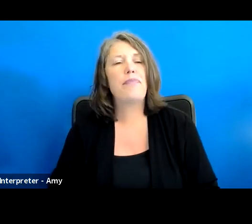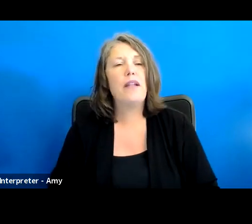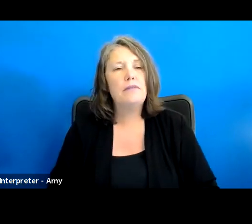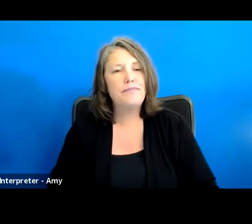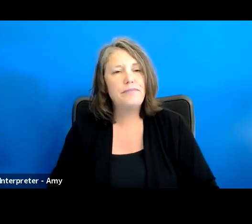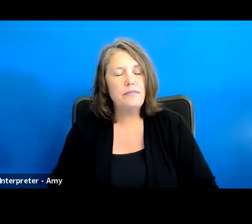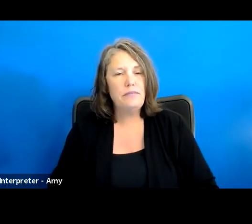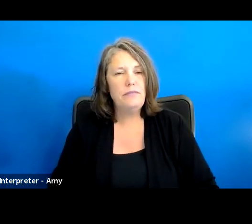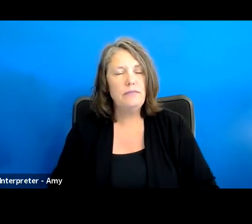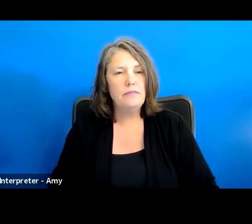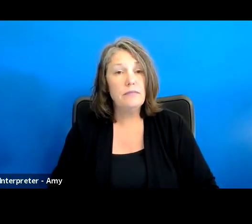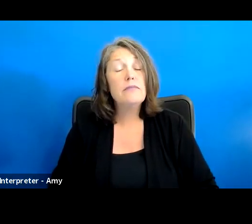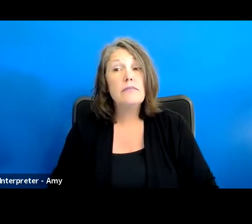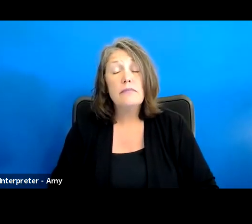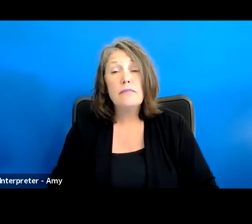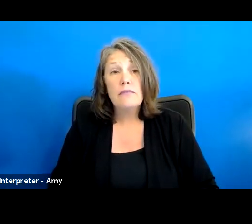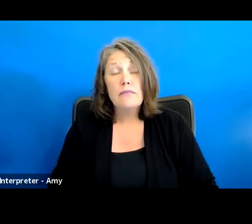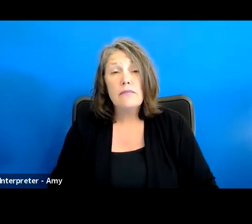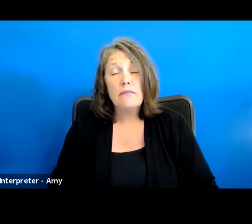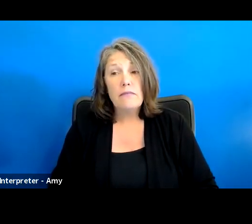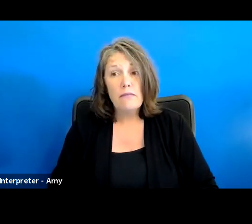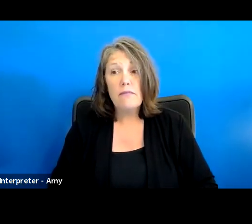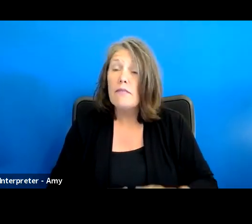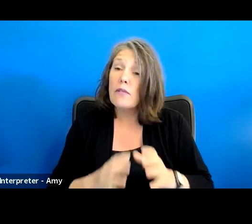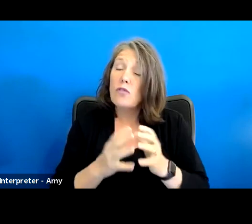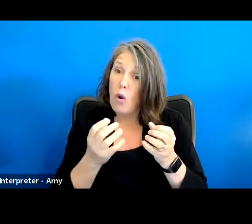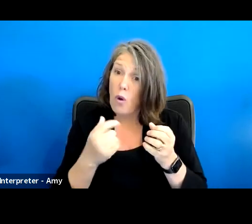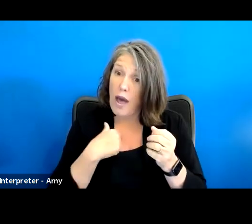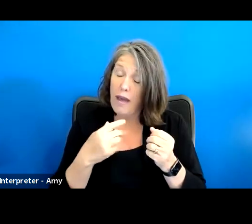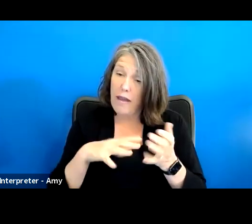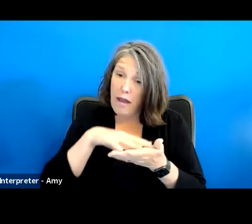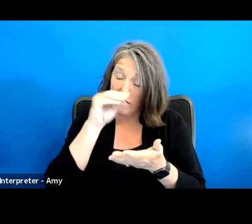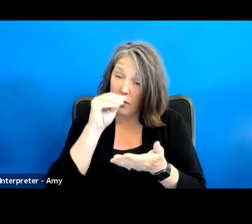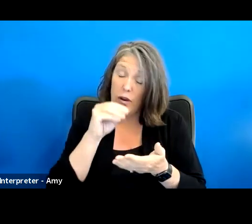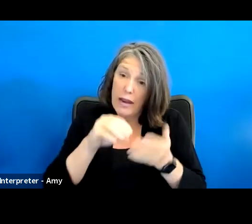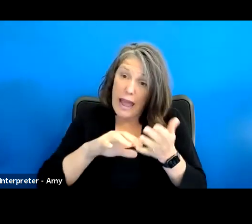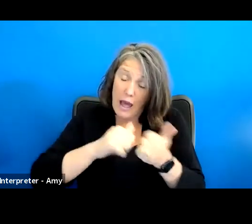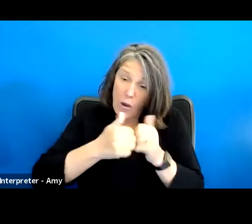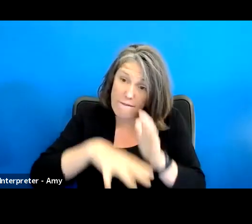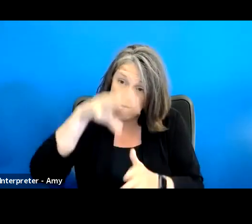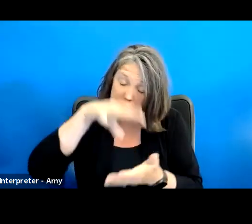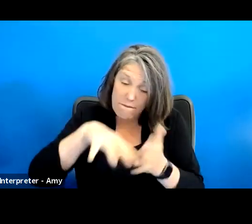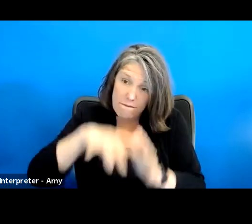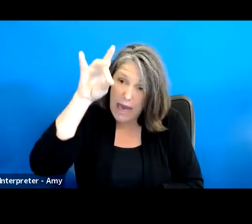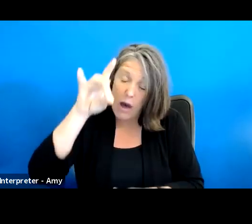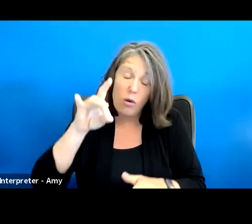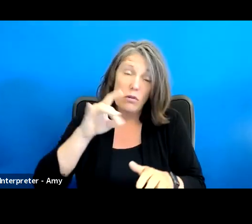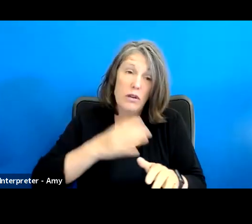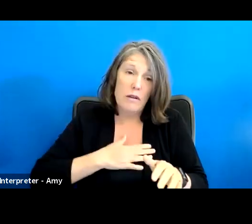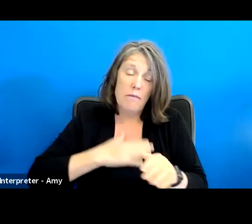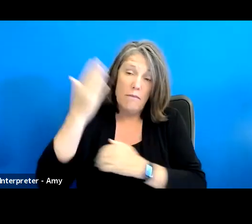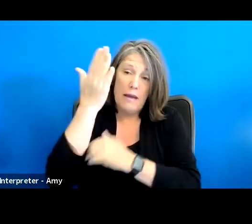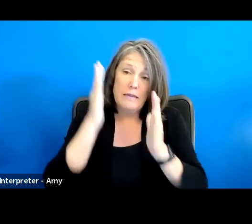And the way that I have found a lot of my guest speakers is a variety of things. Reaching out